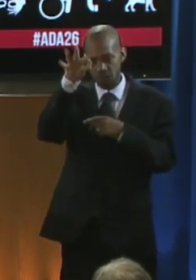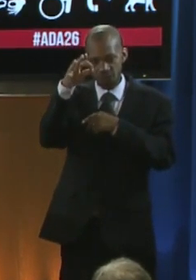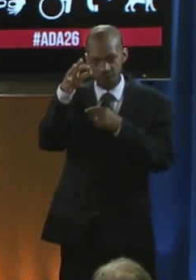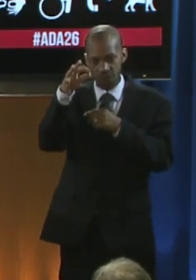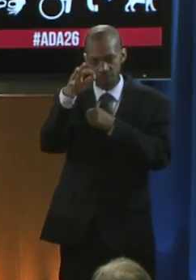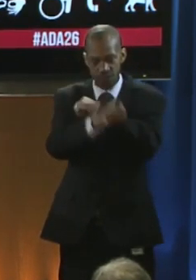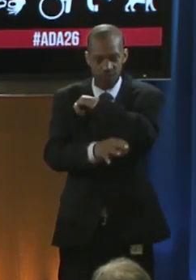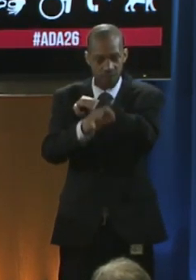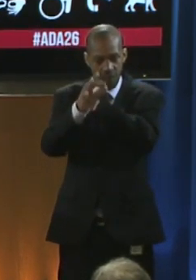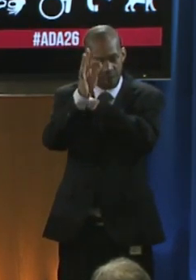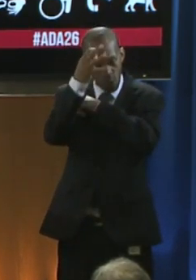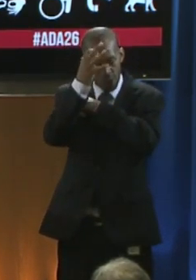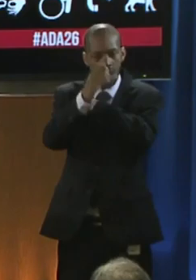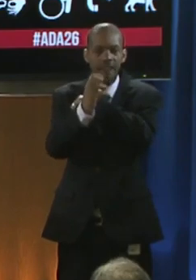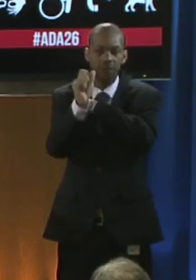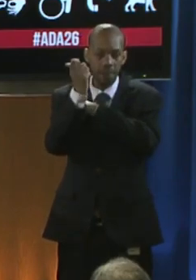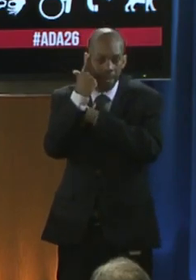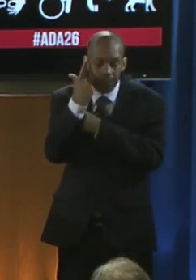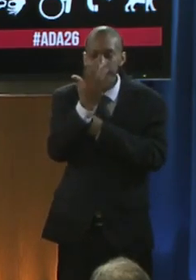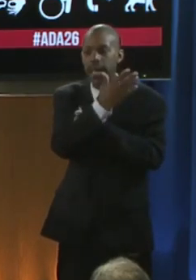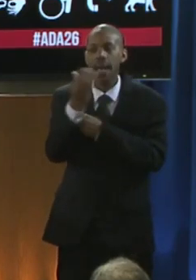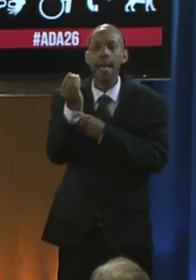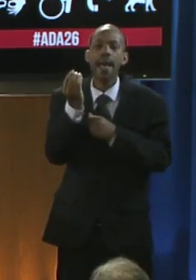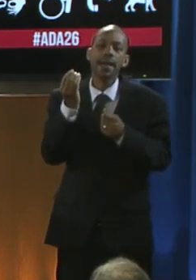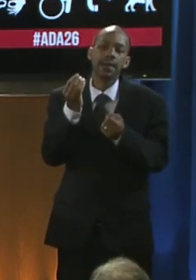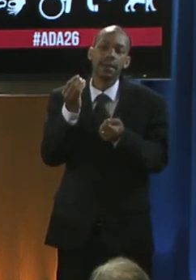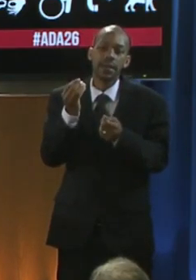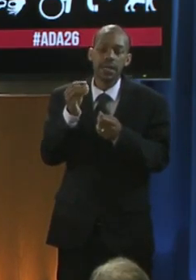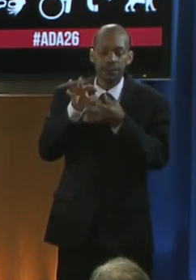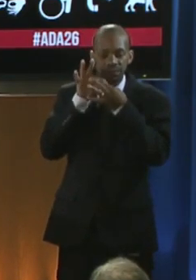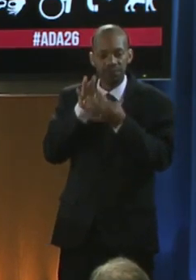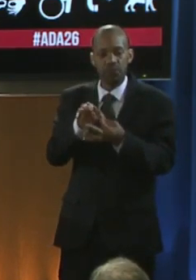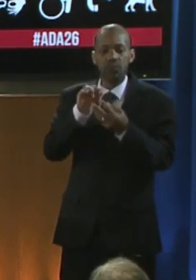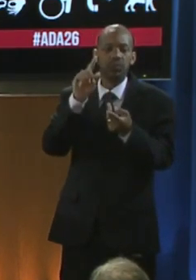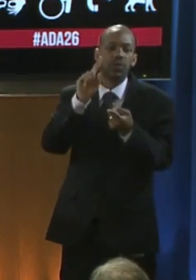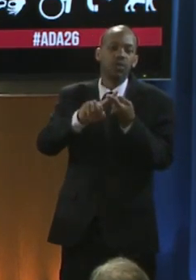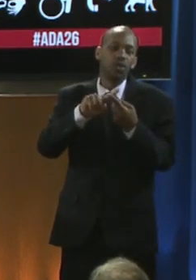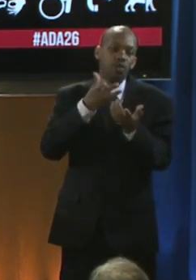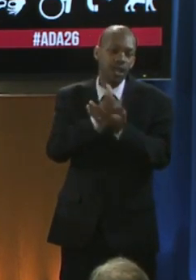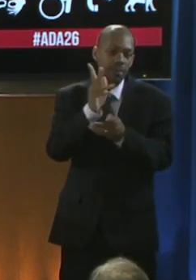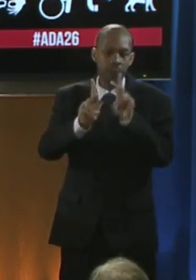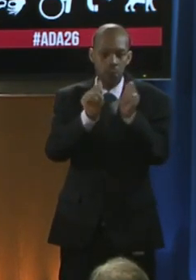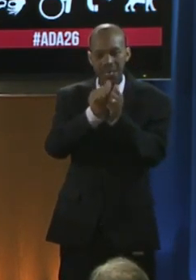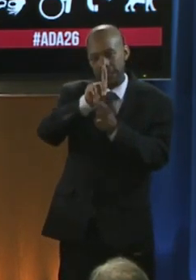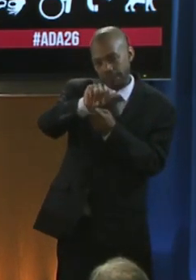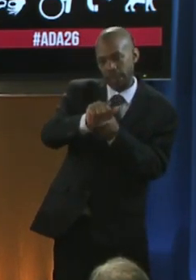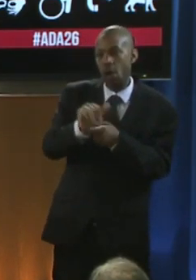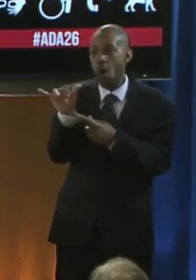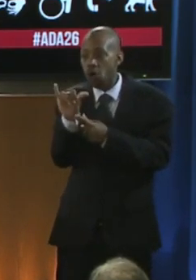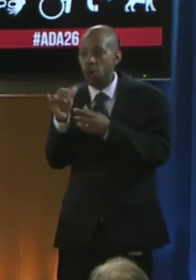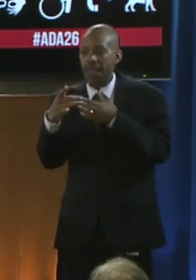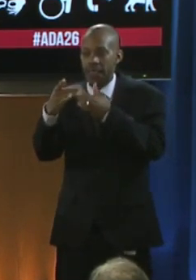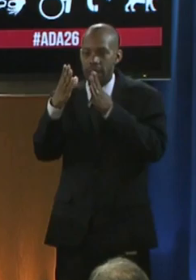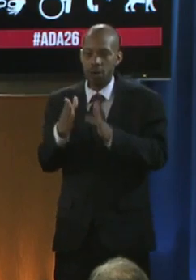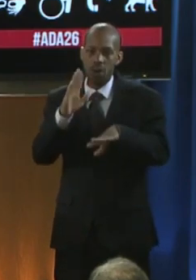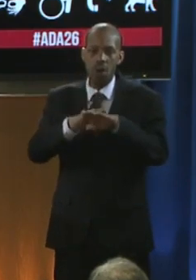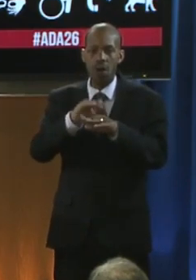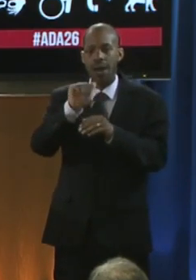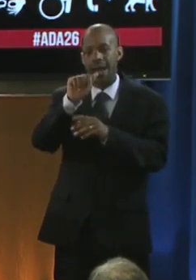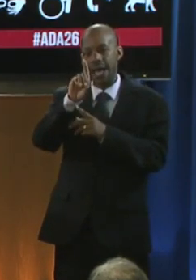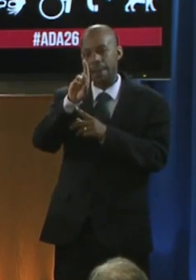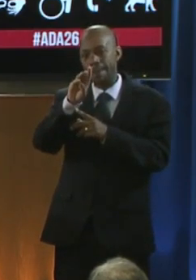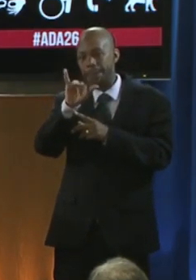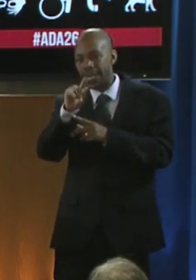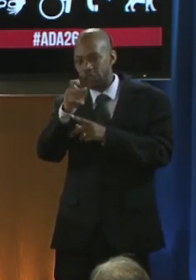of civil society on issues pertaining to the rights of disabled persons. Notably, she has also been a leader on administration